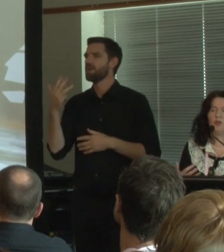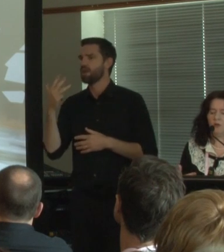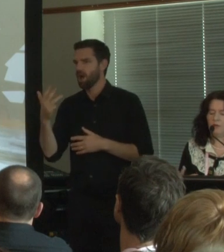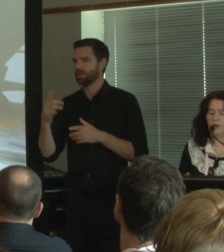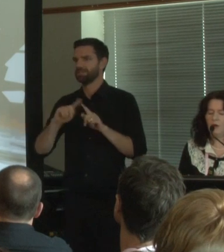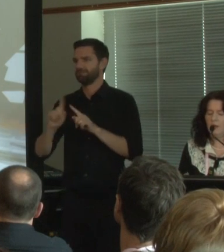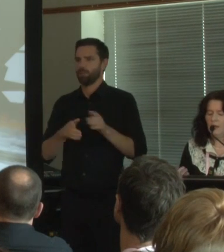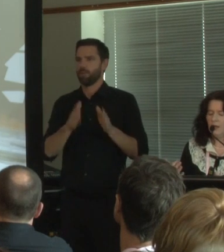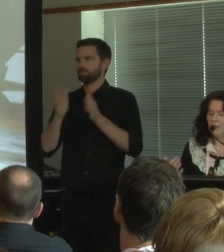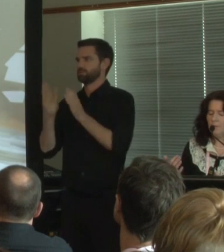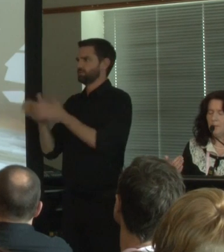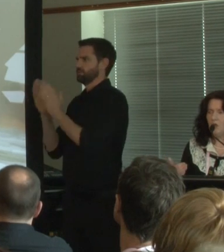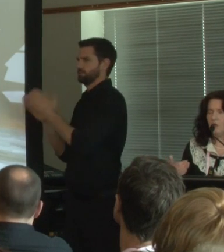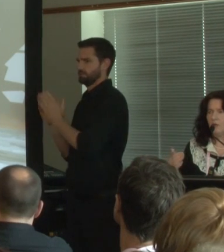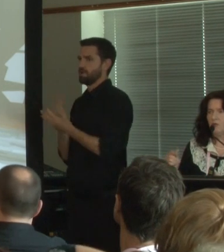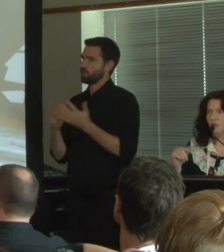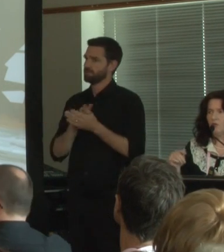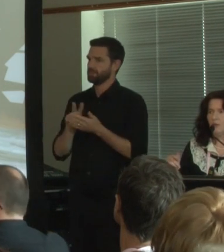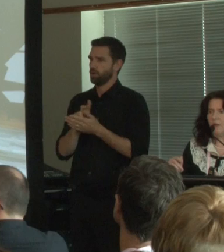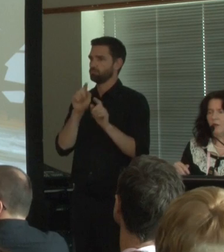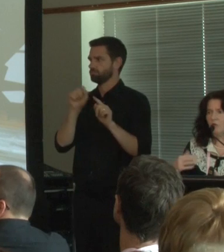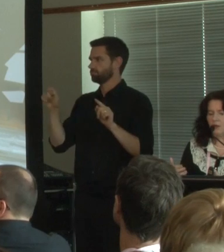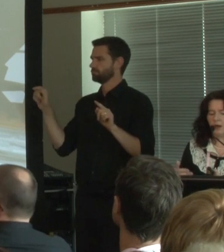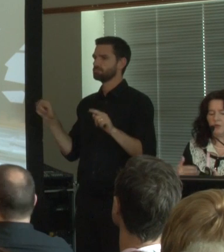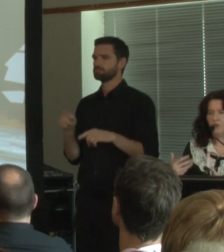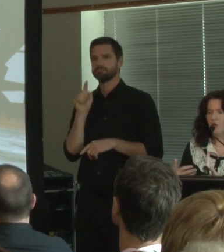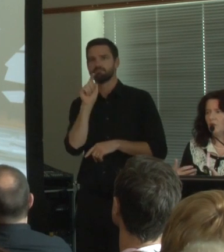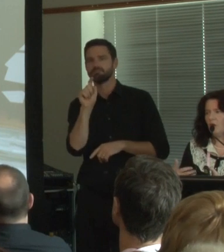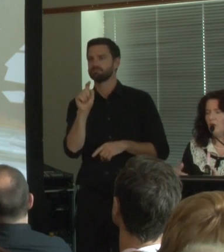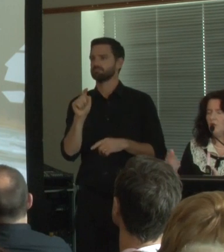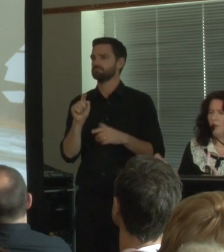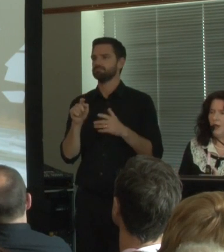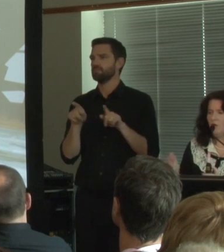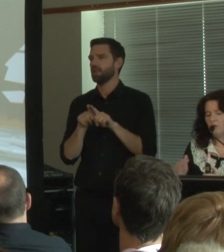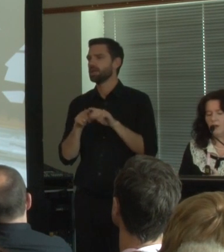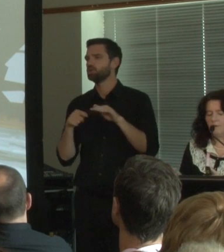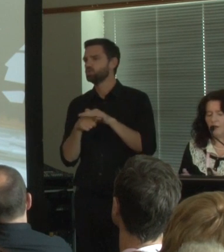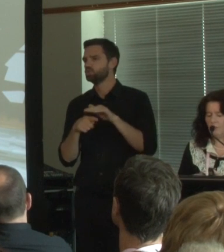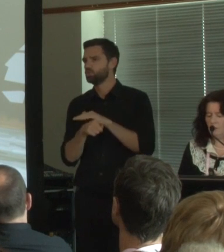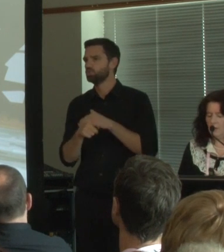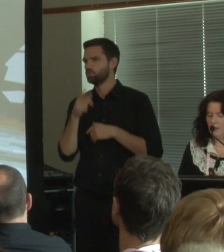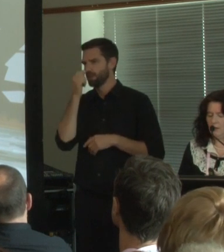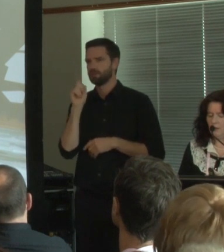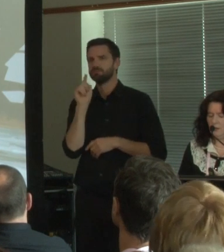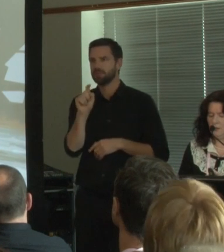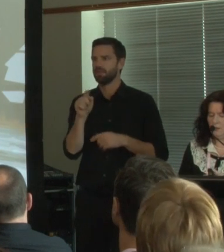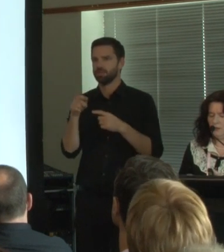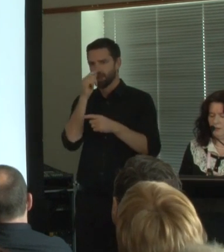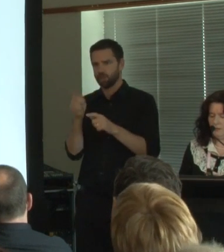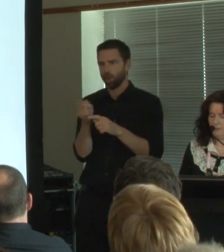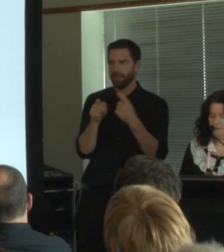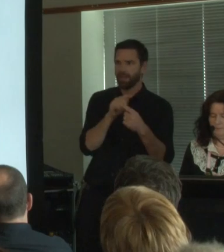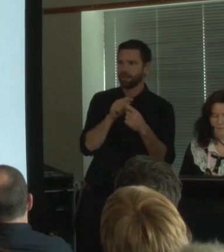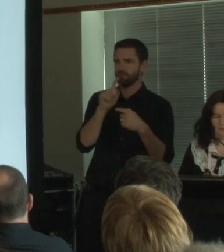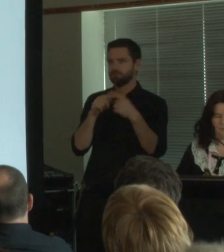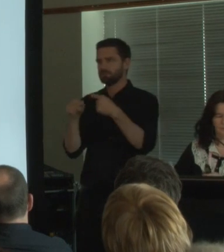posts. That's a lot of video. But you can then choose them and they all set up YouTube style. You can go back, you can see how far through you are. Kia